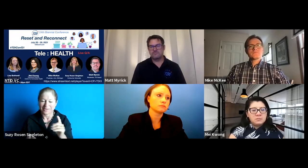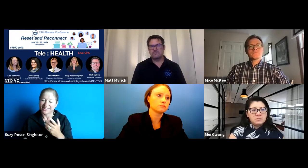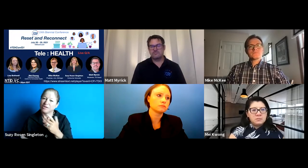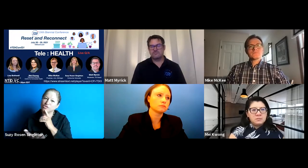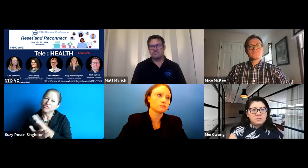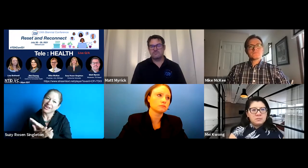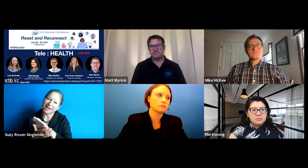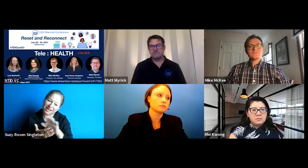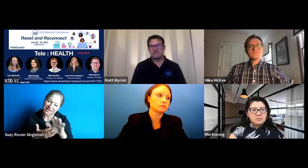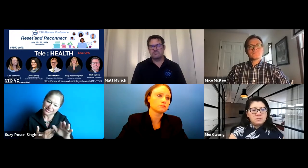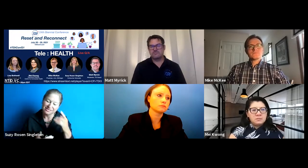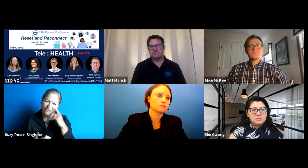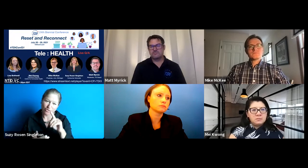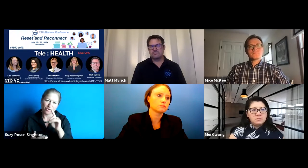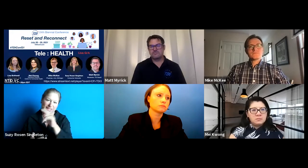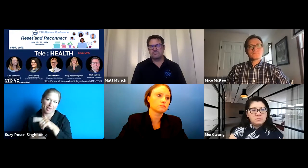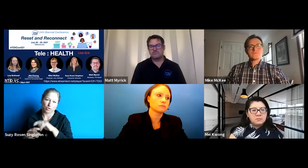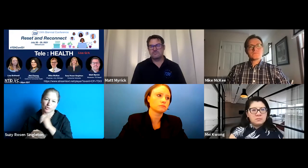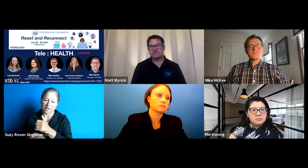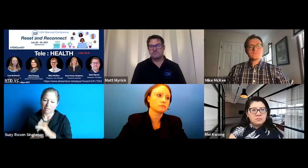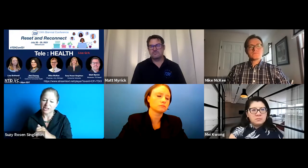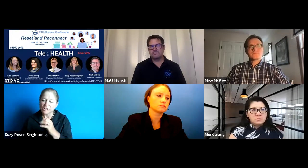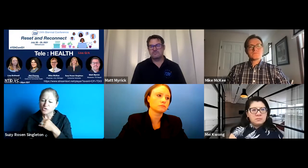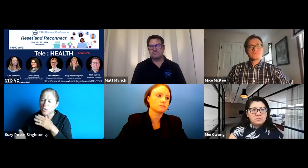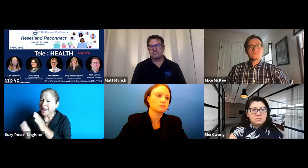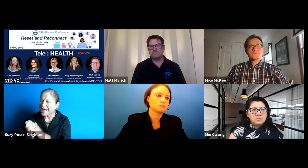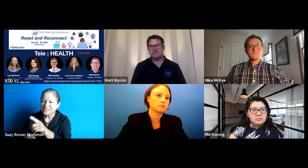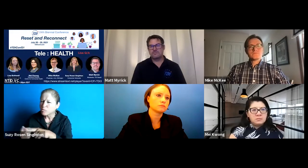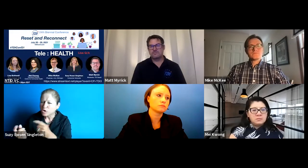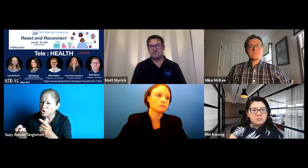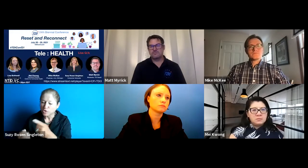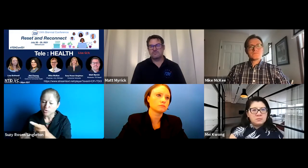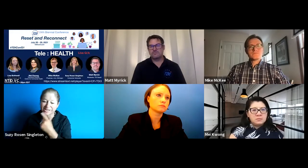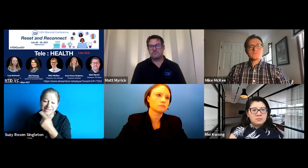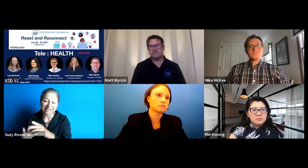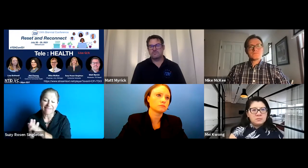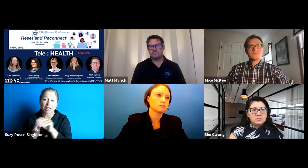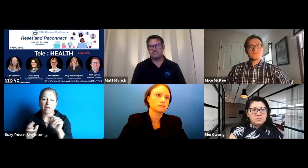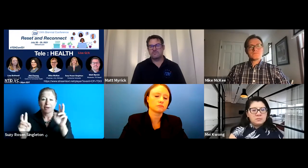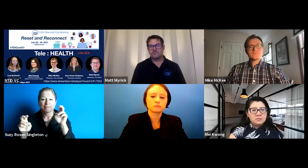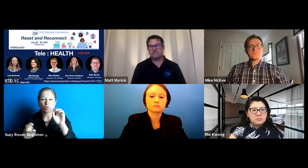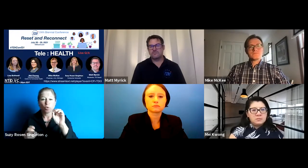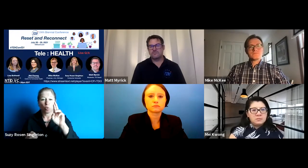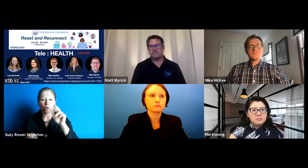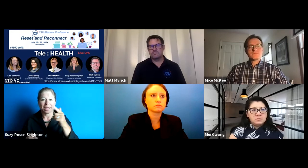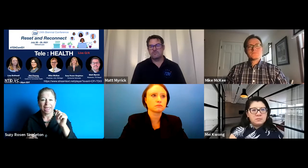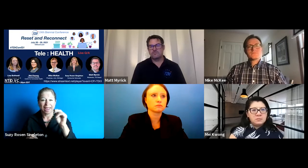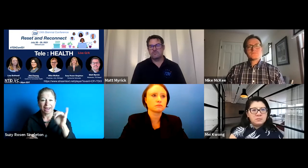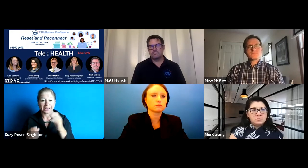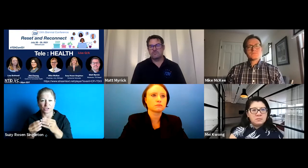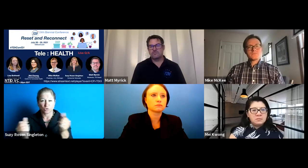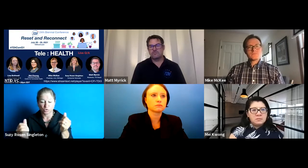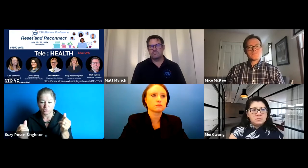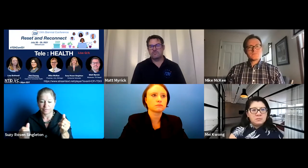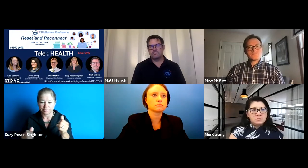of a tester for that. I didn't have another emergency situation. I was helping them test it. It was very nice that they were able to establish that. So I asked them what they did, and they said